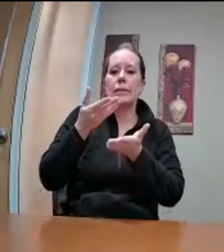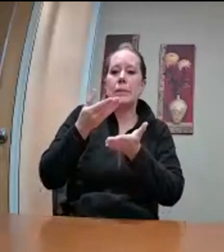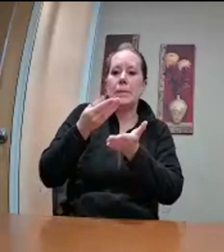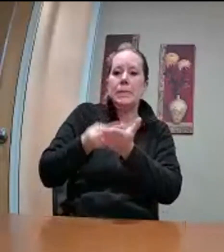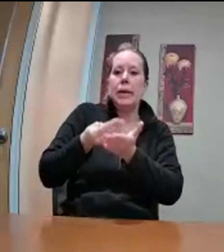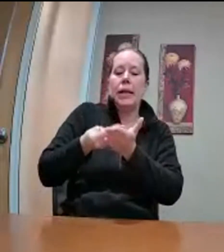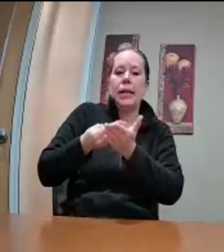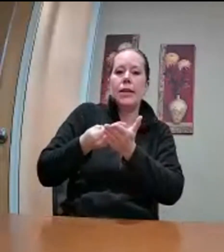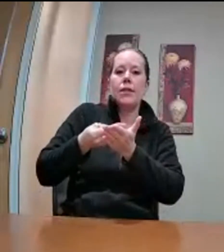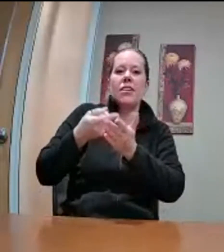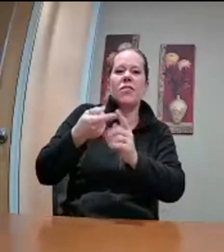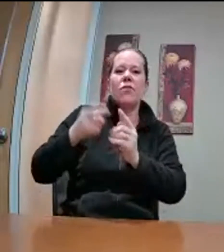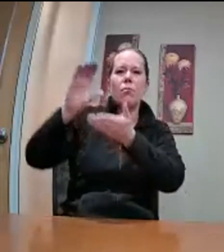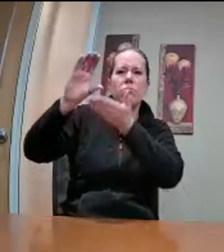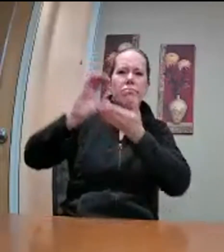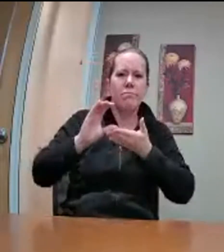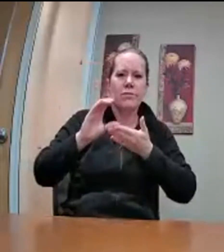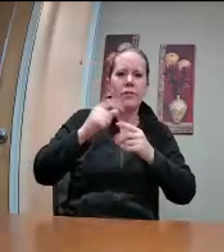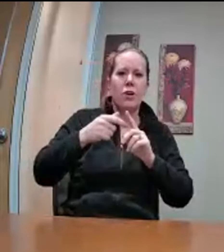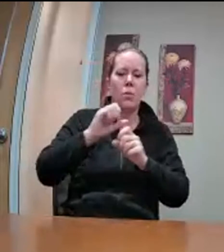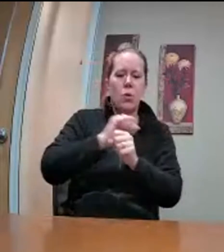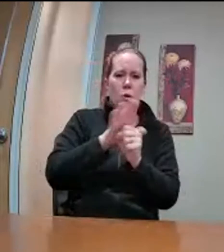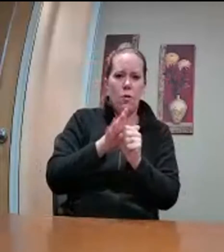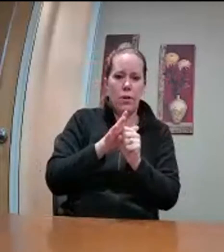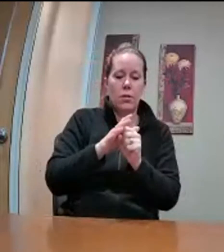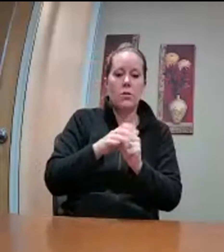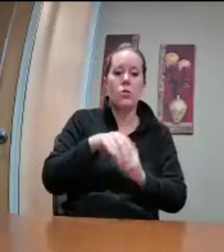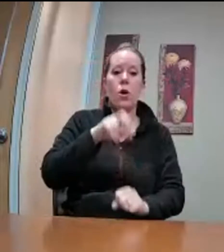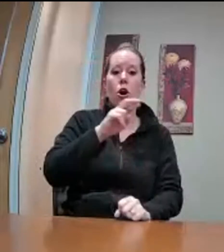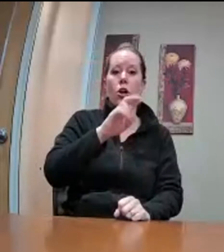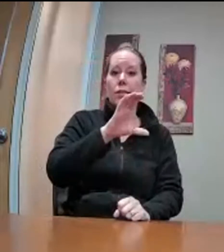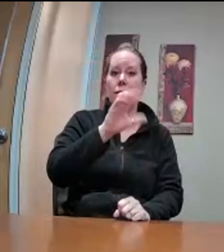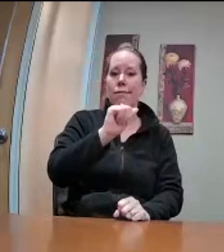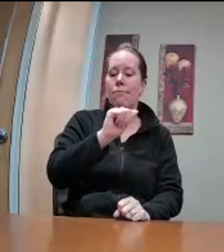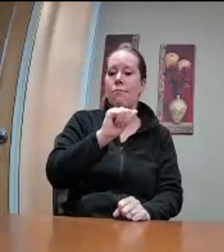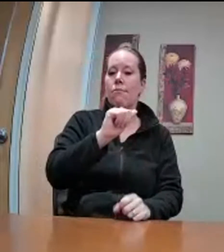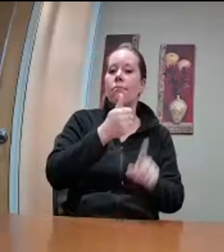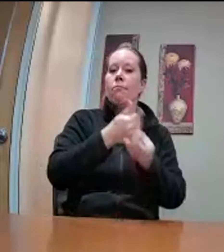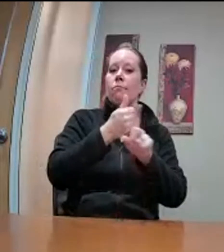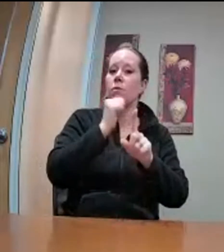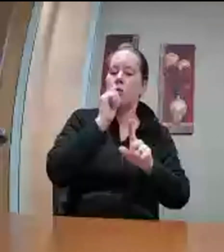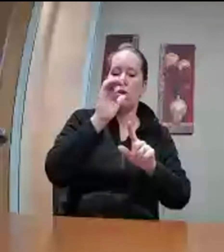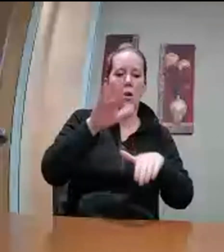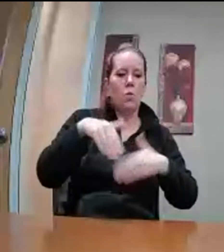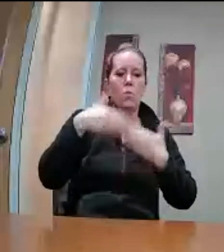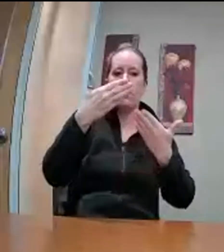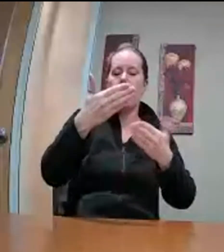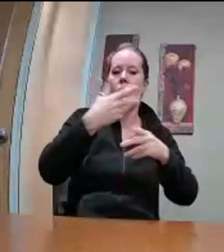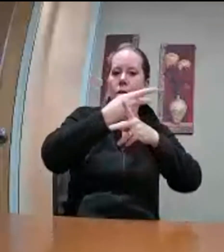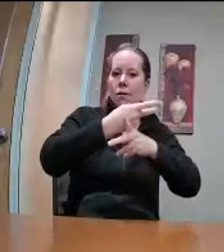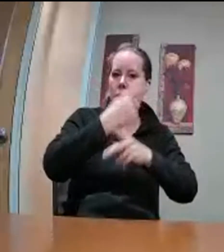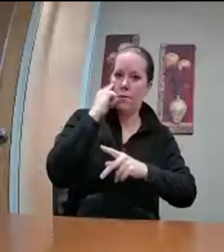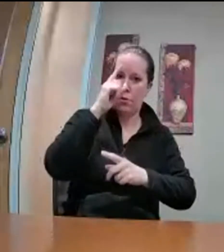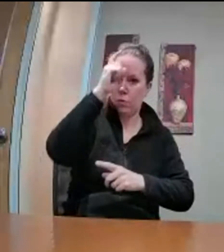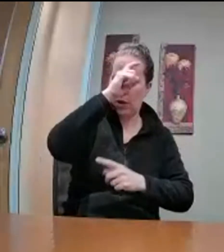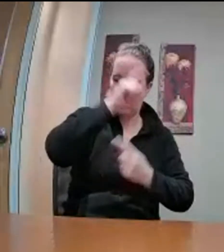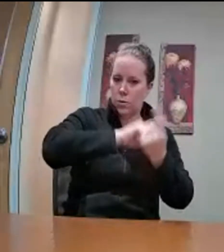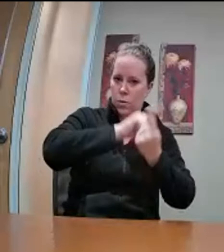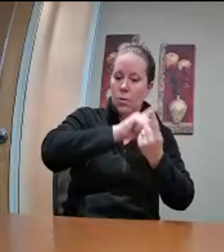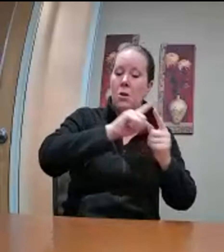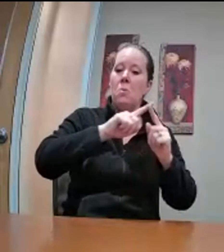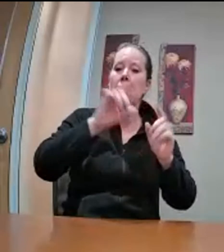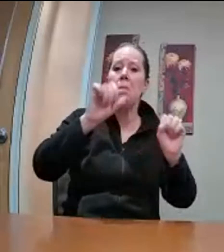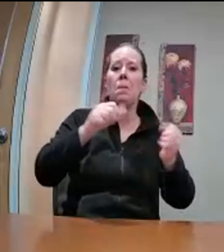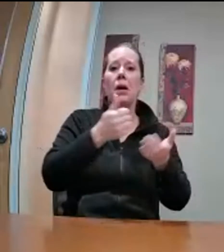COVID-funded positions. So the resident care assistant is not allowed to provide care to the resident as they're not trained, but they